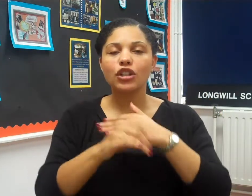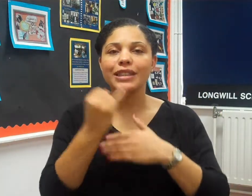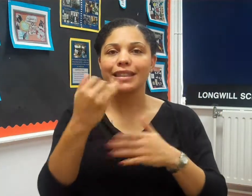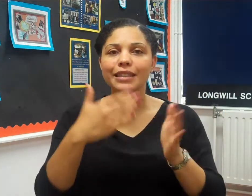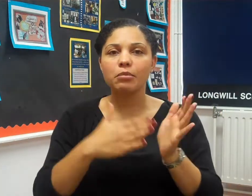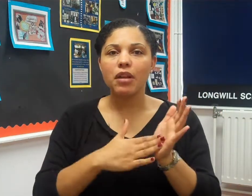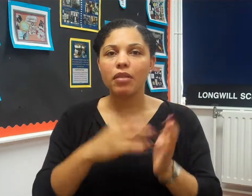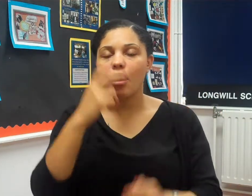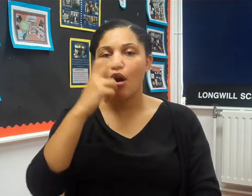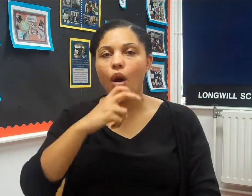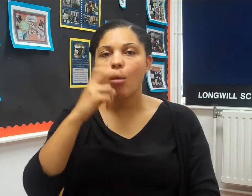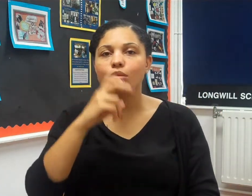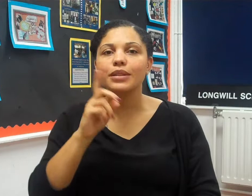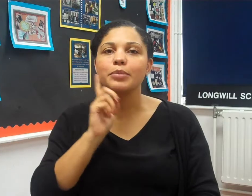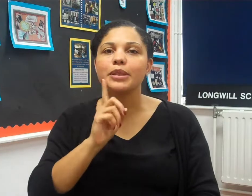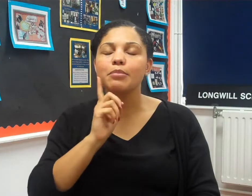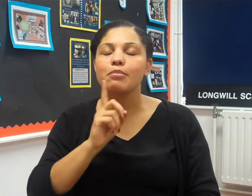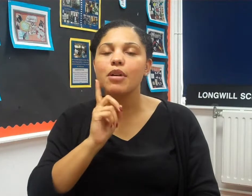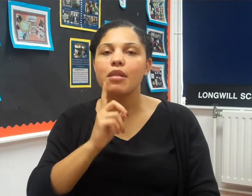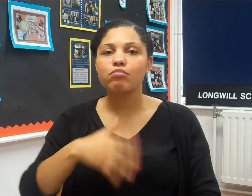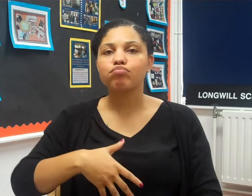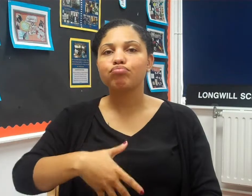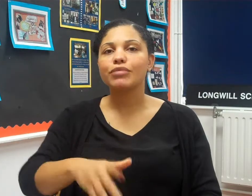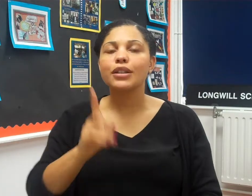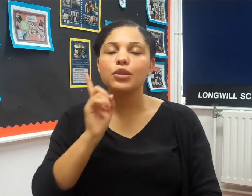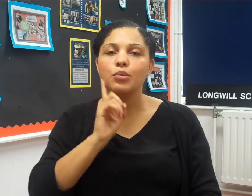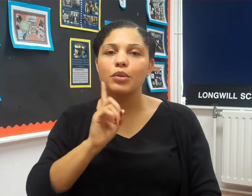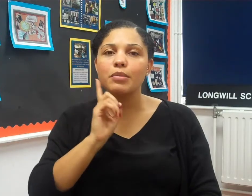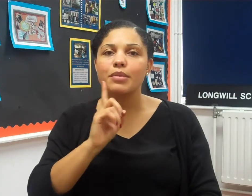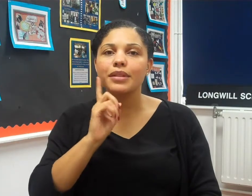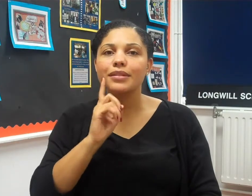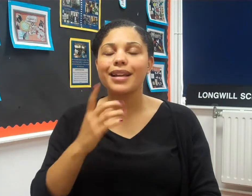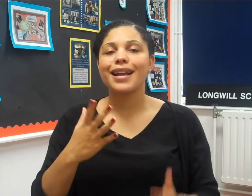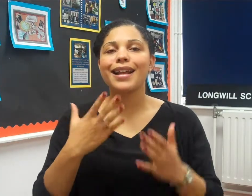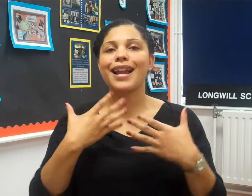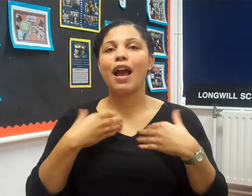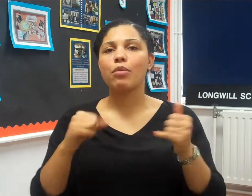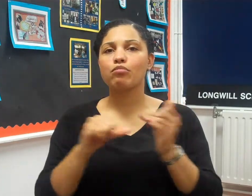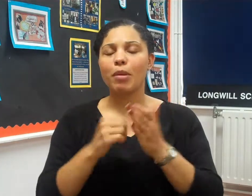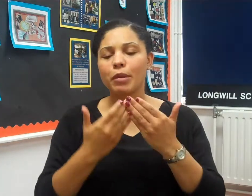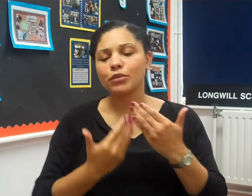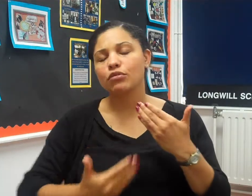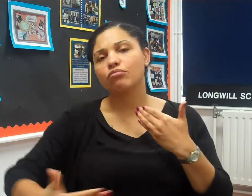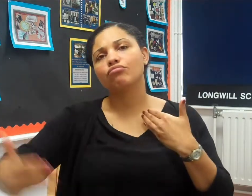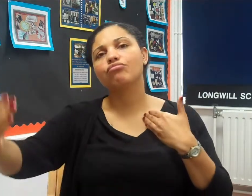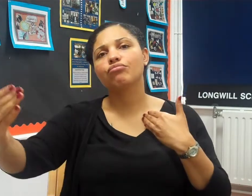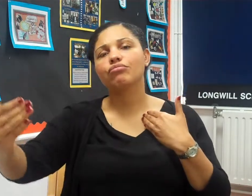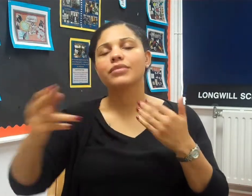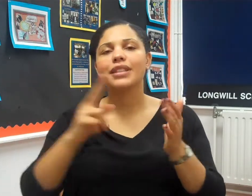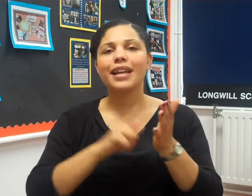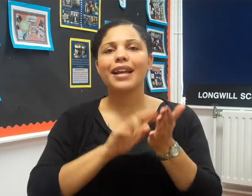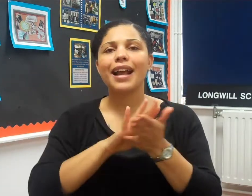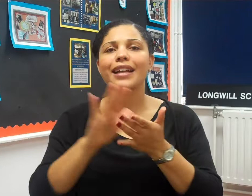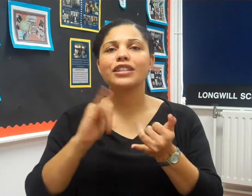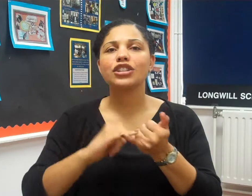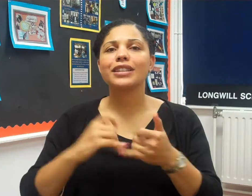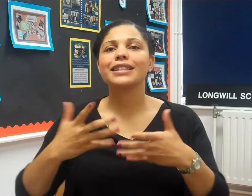months, older people, pregnant women, and those with long-term conditions. The NHS provides the flu